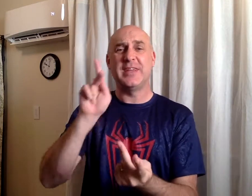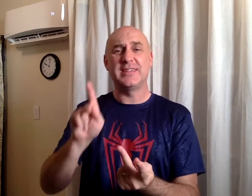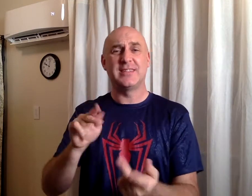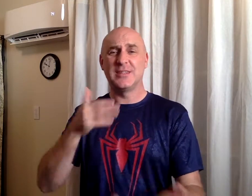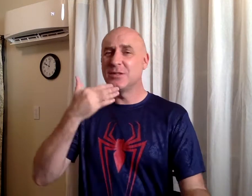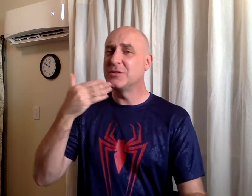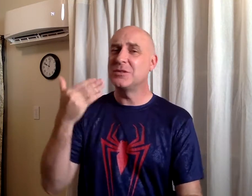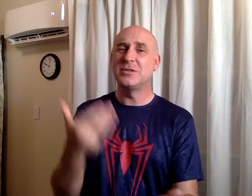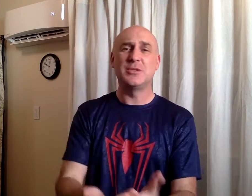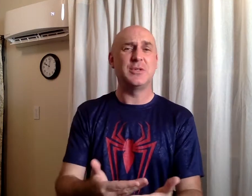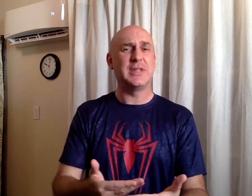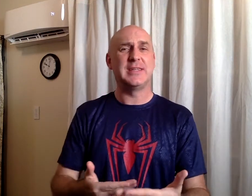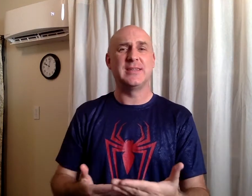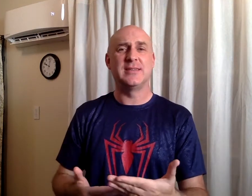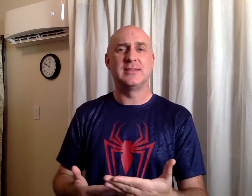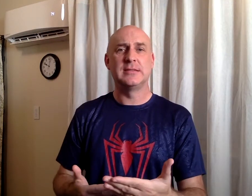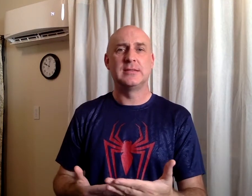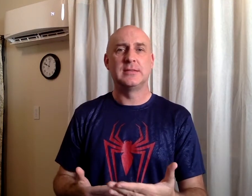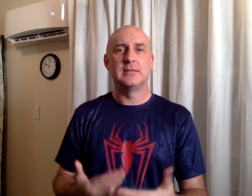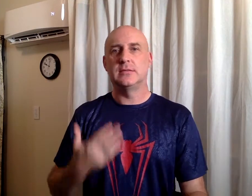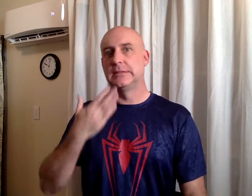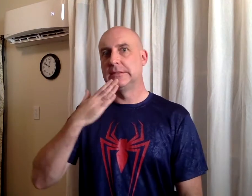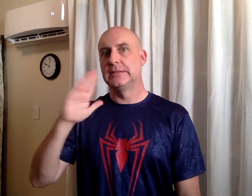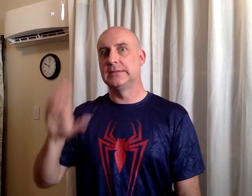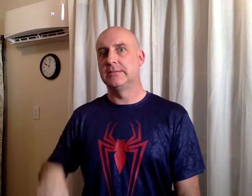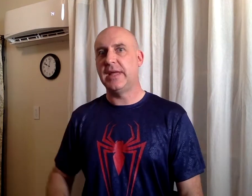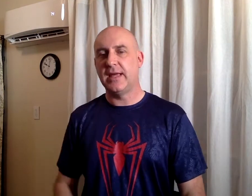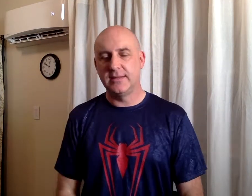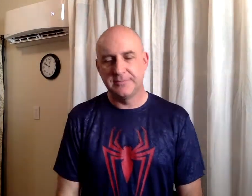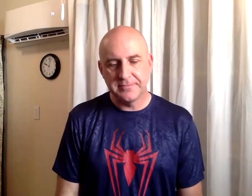perfect, good, or bad,